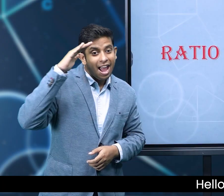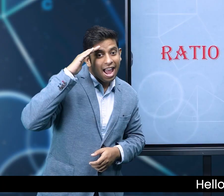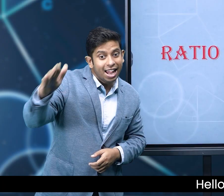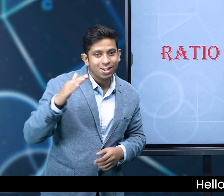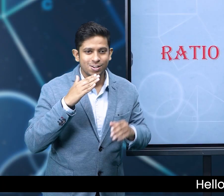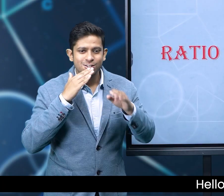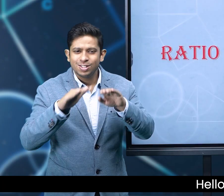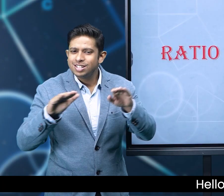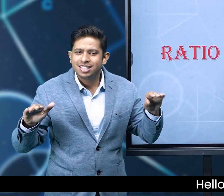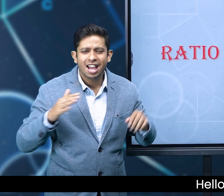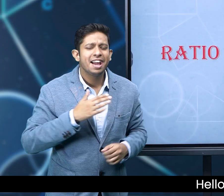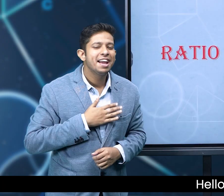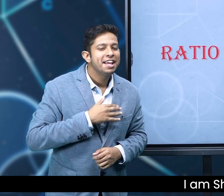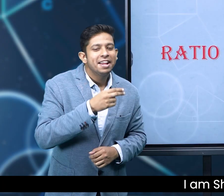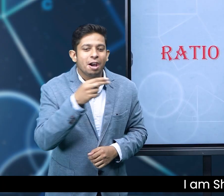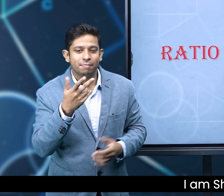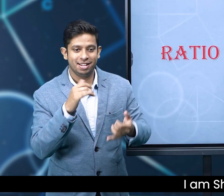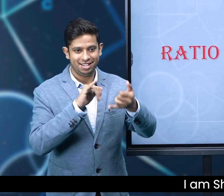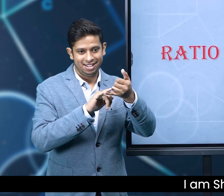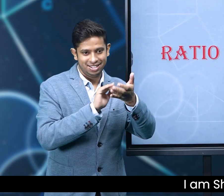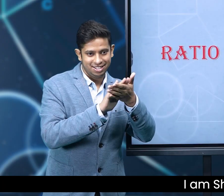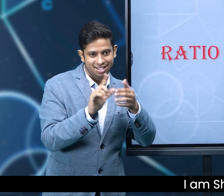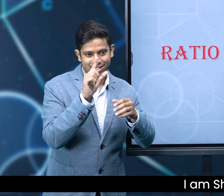Hello students, I am Shubhashish.